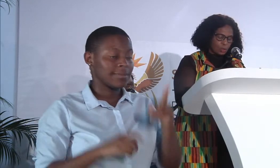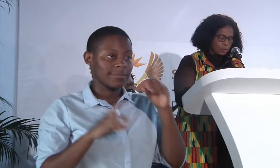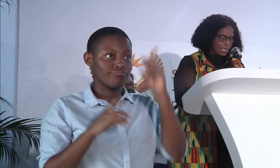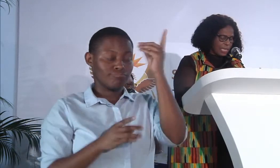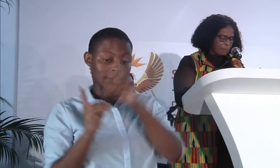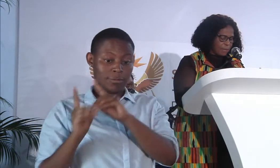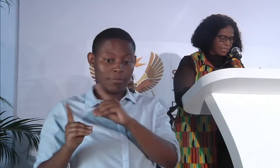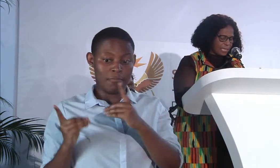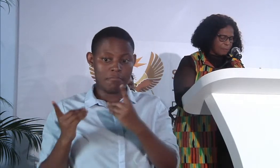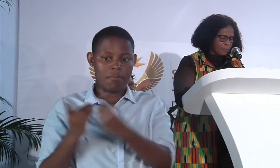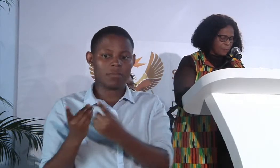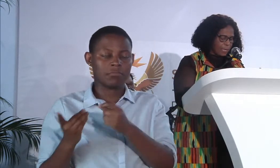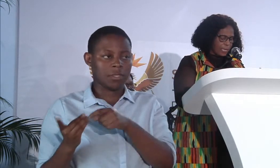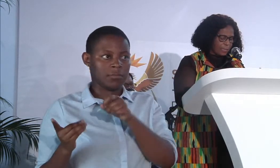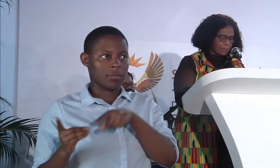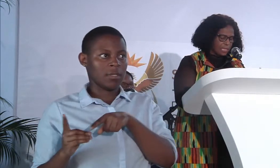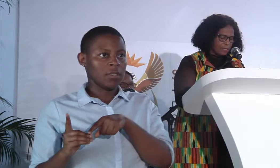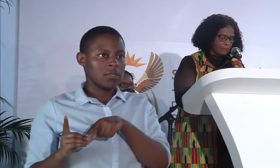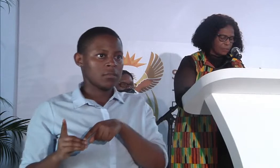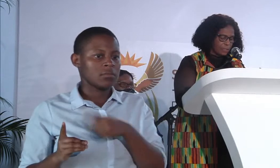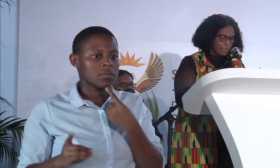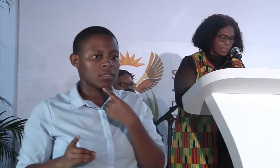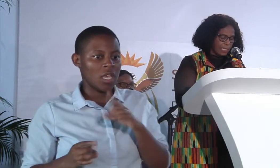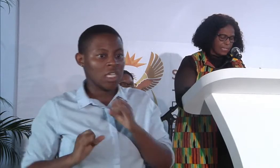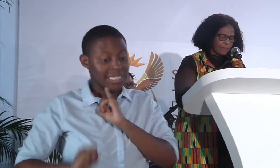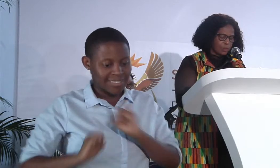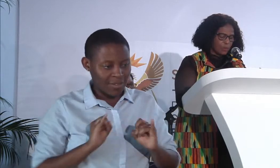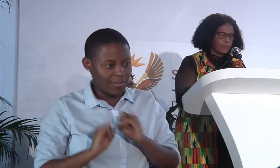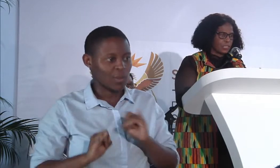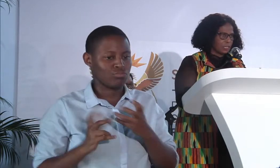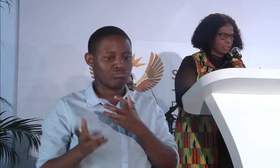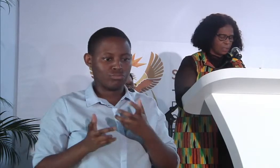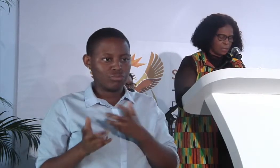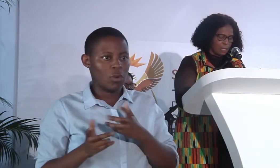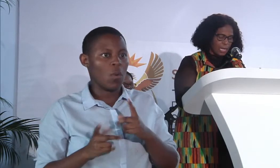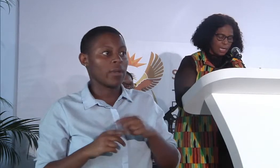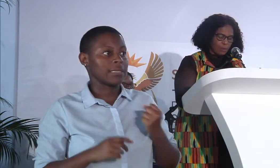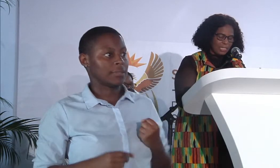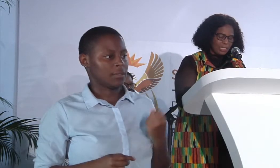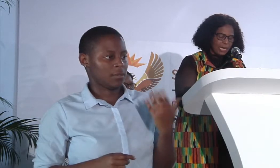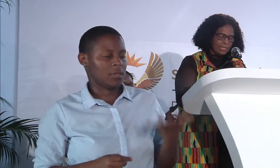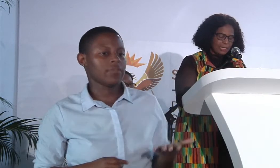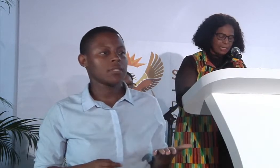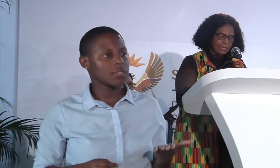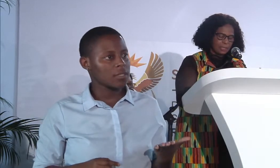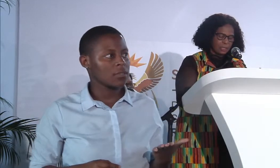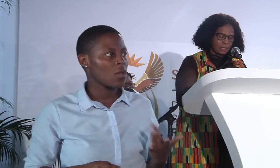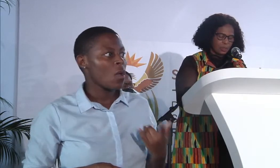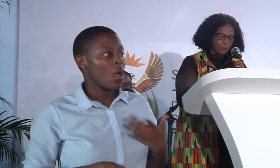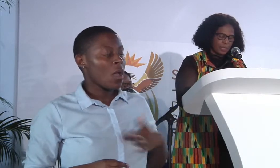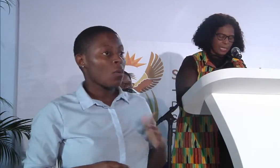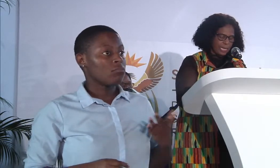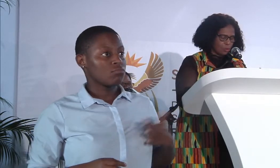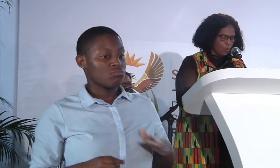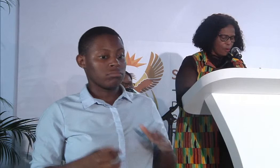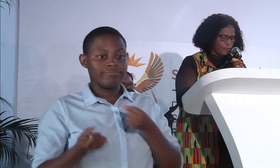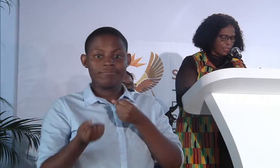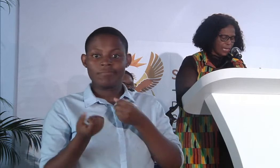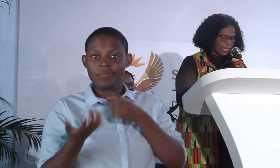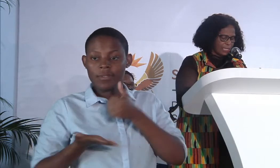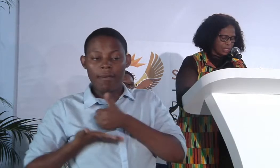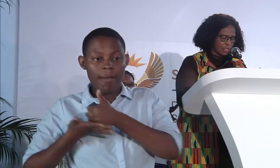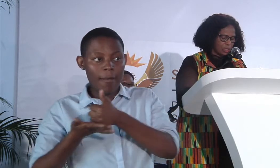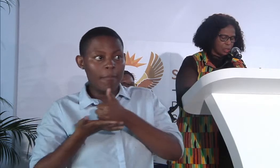should they present themselves at service offices, requesting assistance to be cleared of